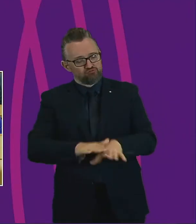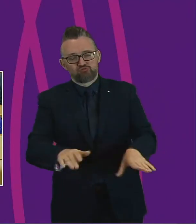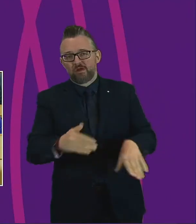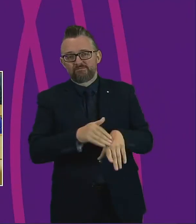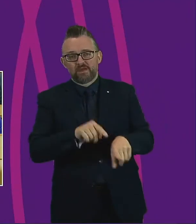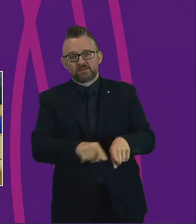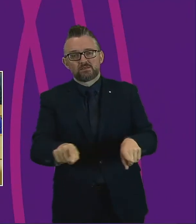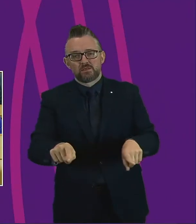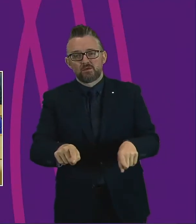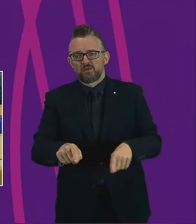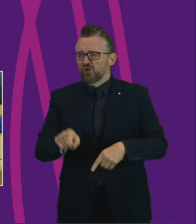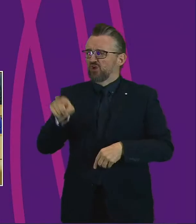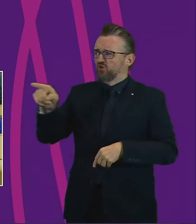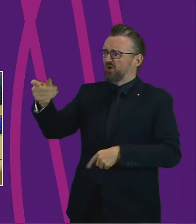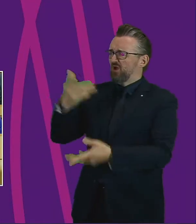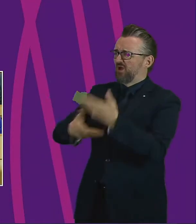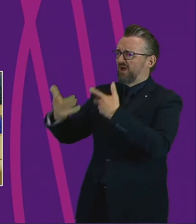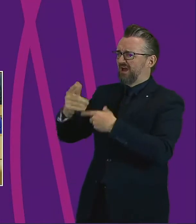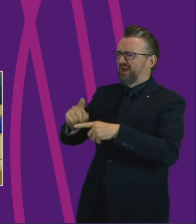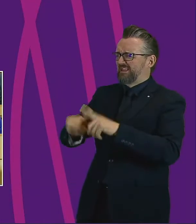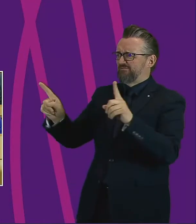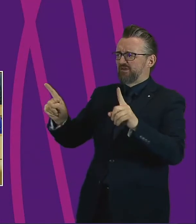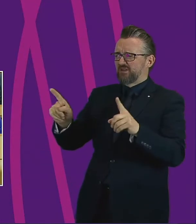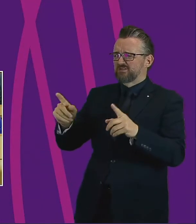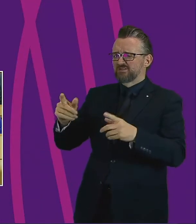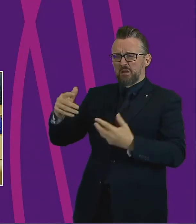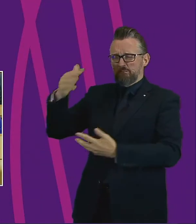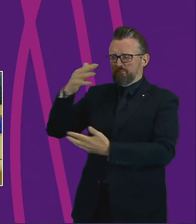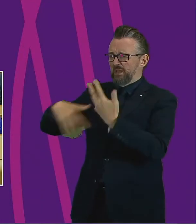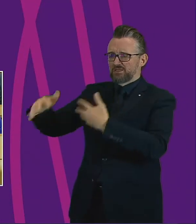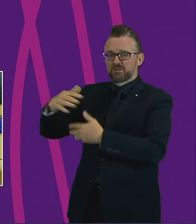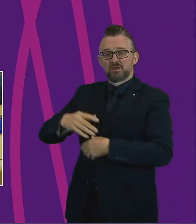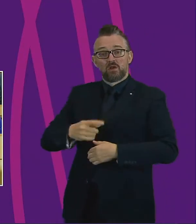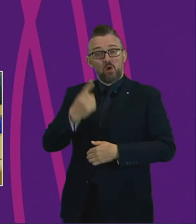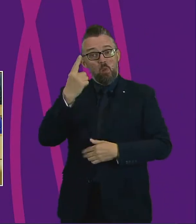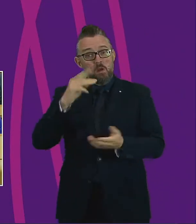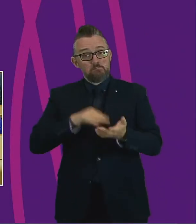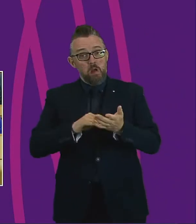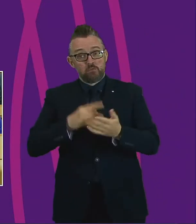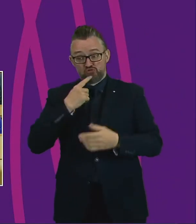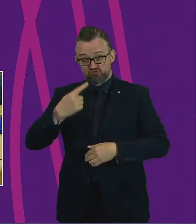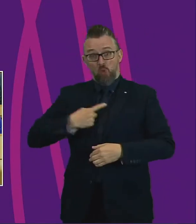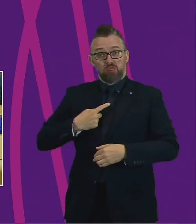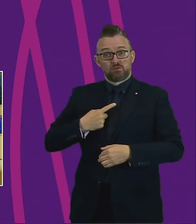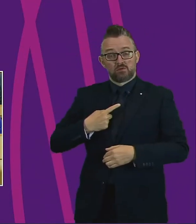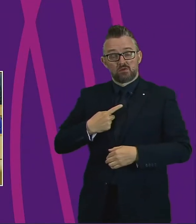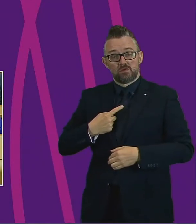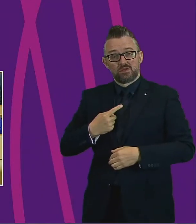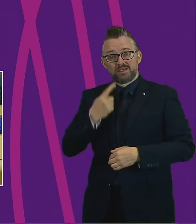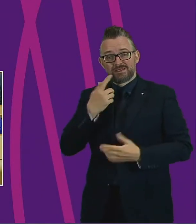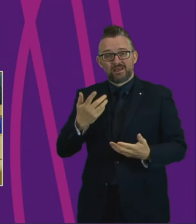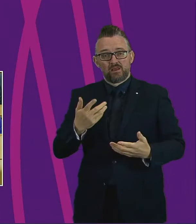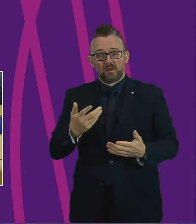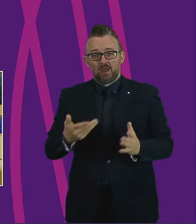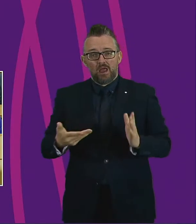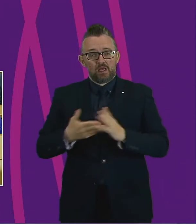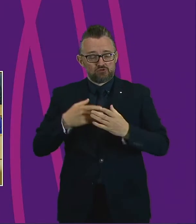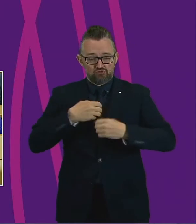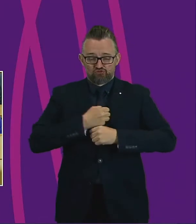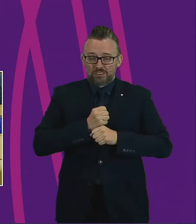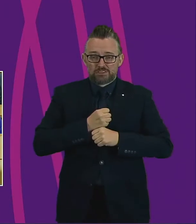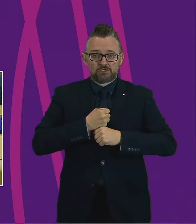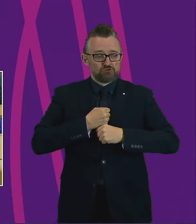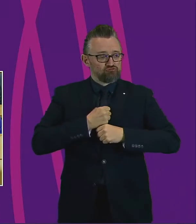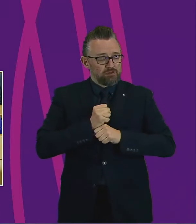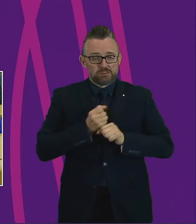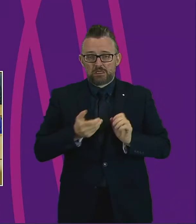the impact your mixed messages are having as well. One mum told me that, and I quote, "It's just adding more stress to